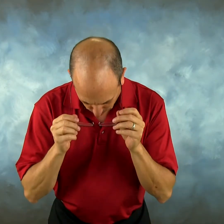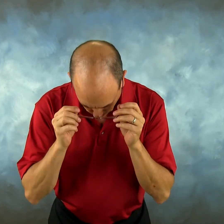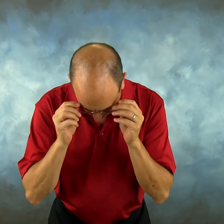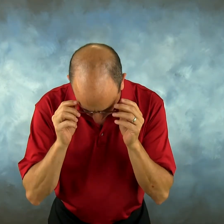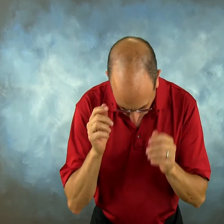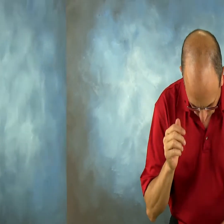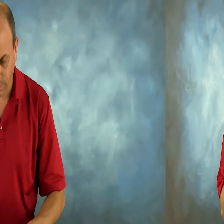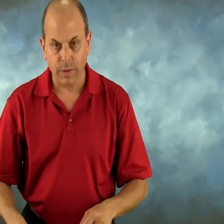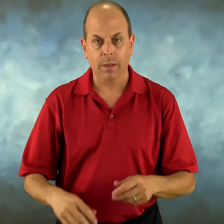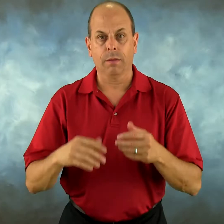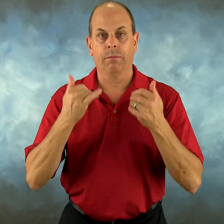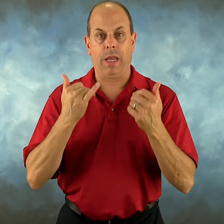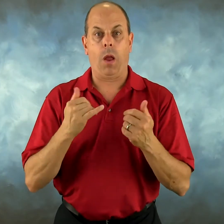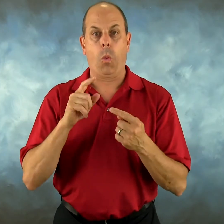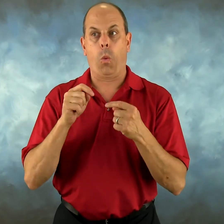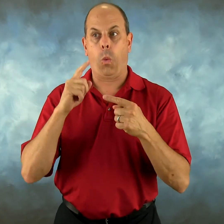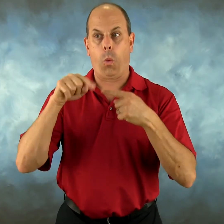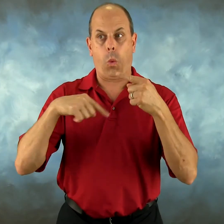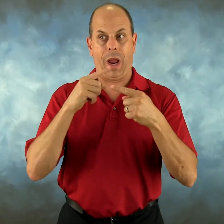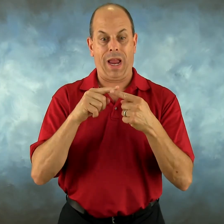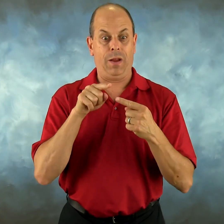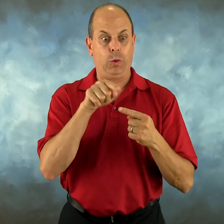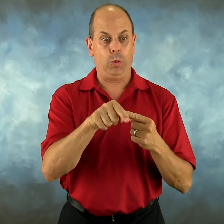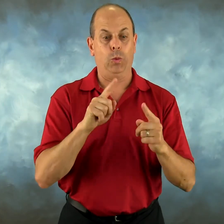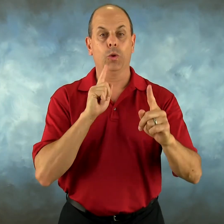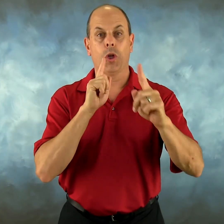with the communication with the deaf patient.